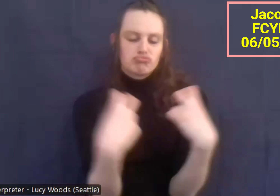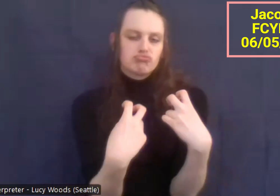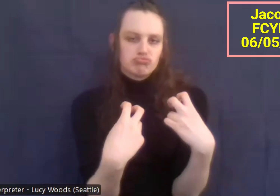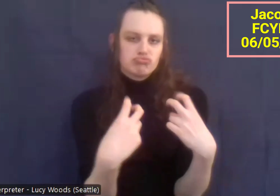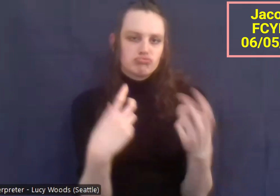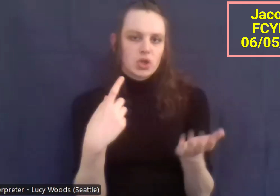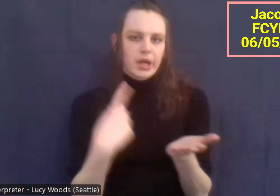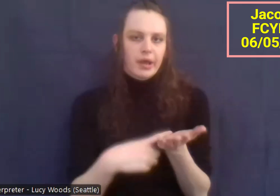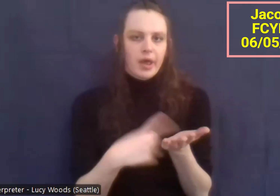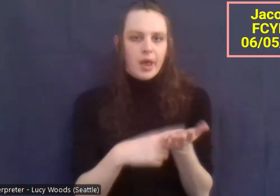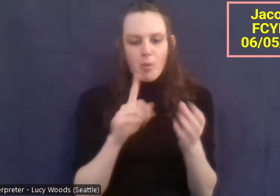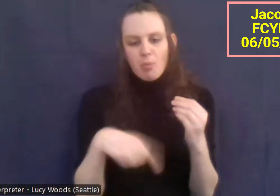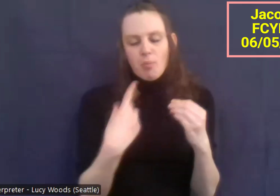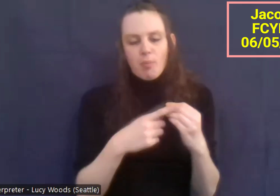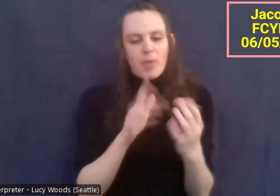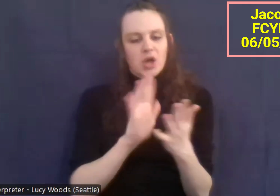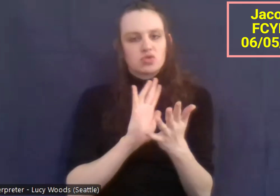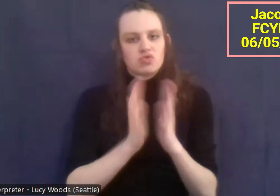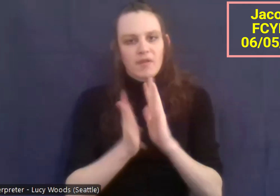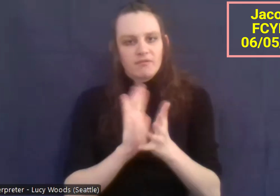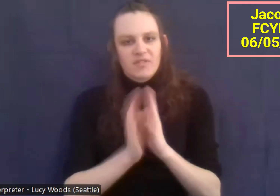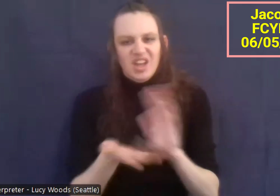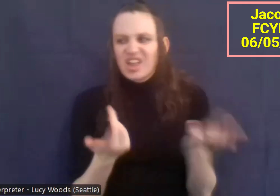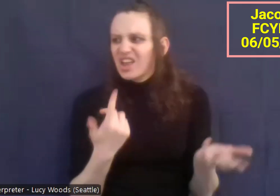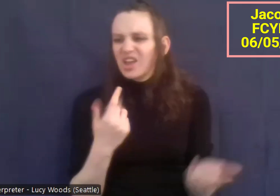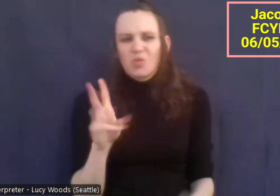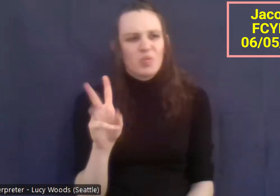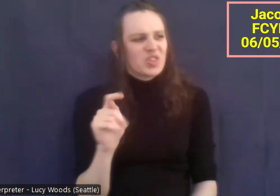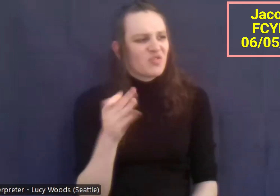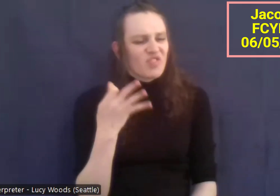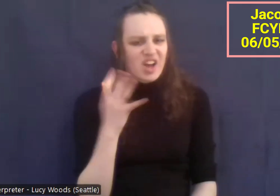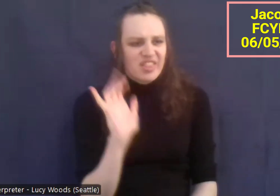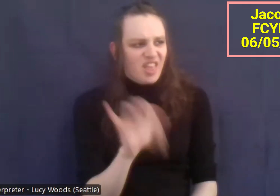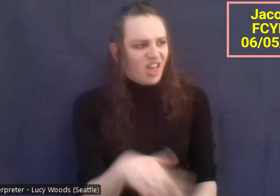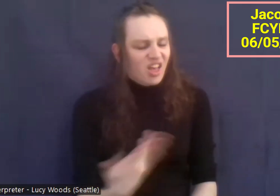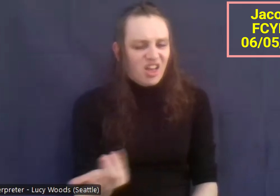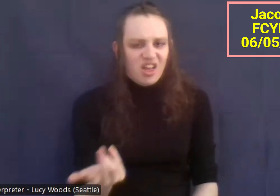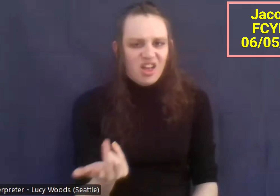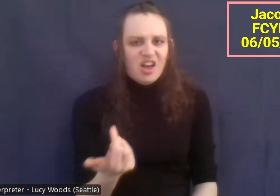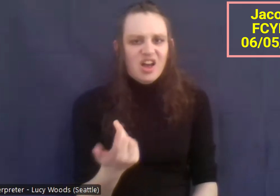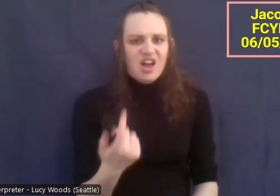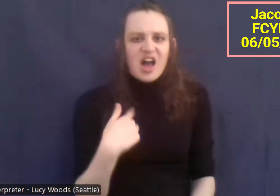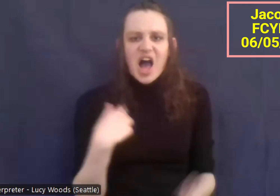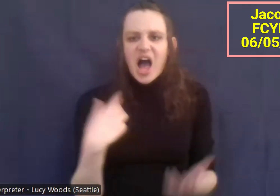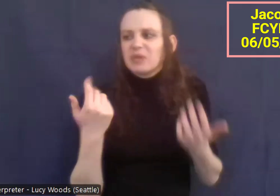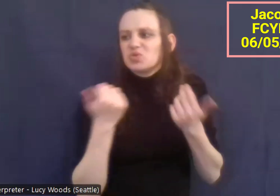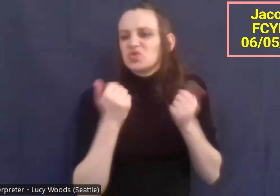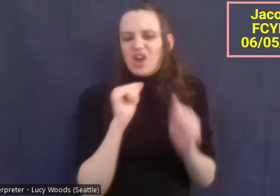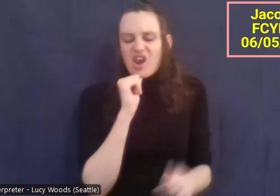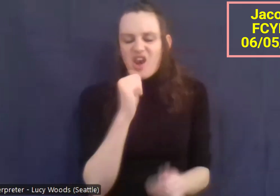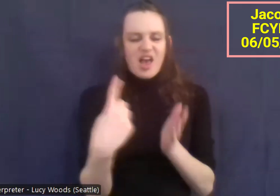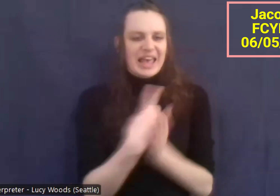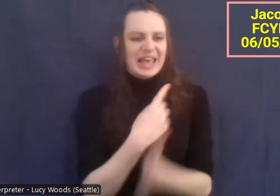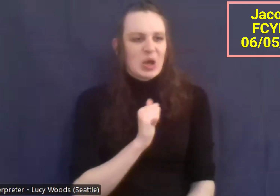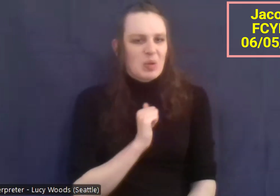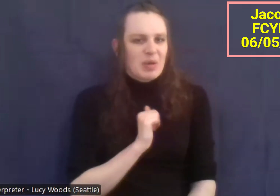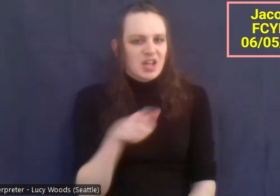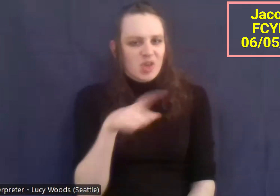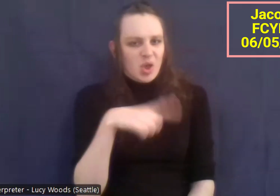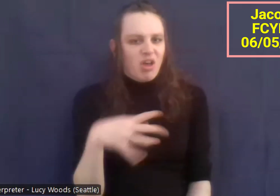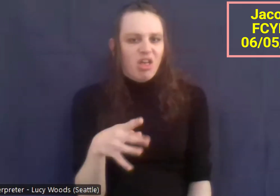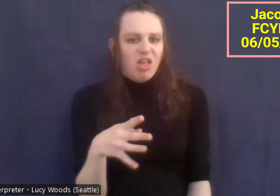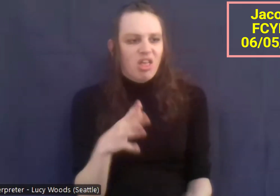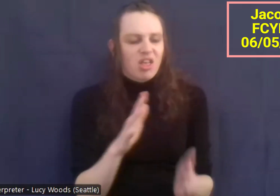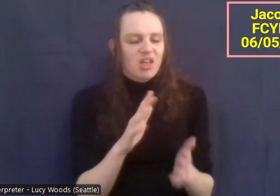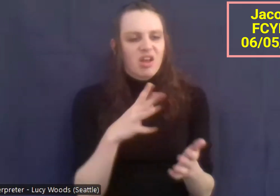talking about traffic. And I was like, what the fuck is this shit? Like, I'm sitting here trying not to kill myself, and you are sitting here telling